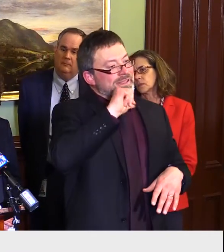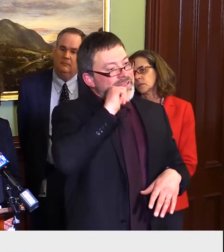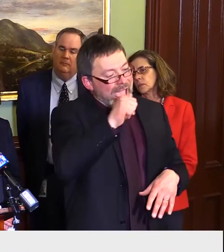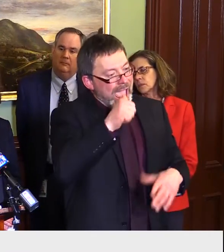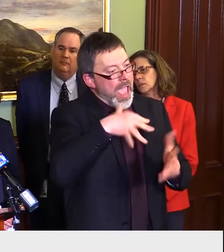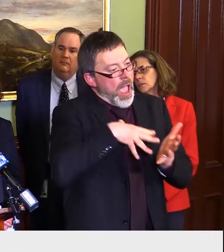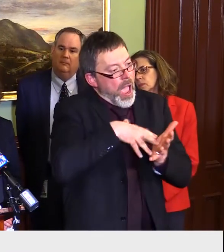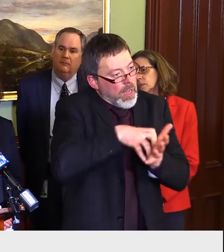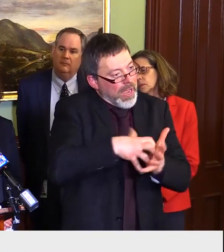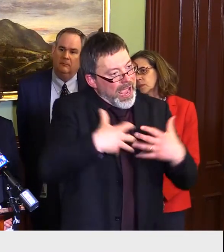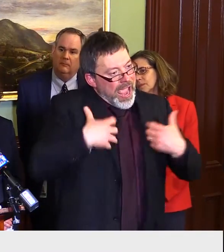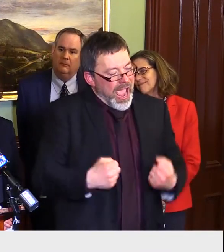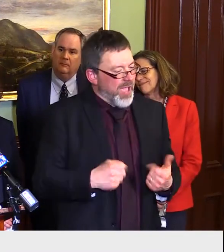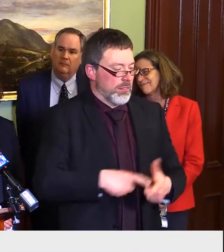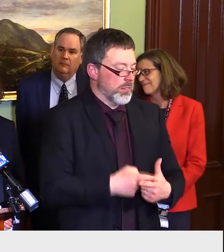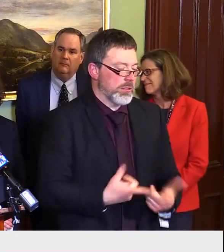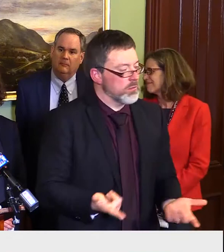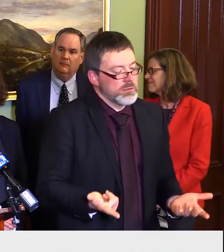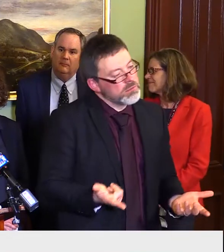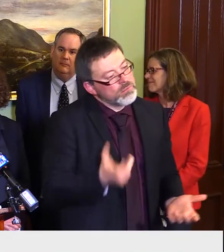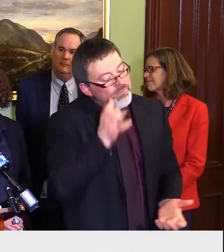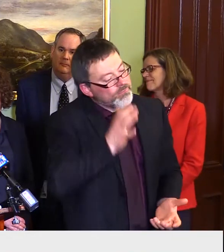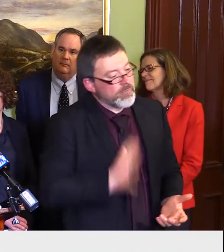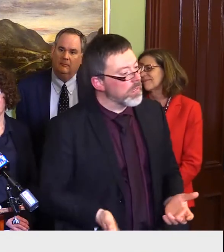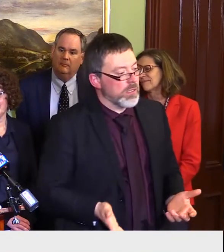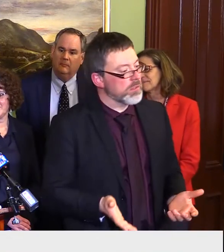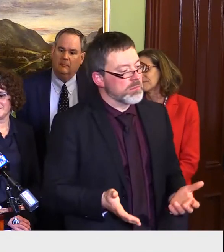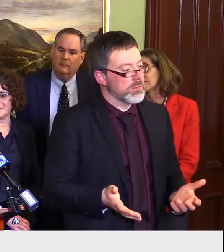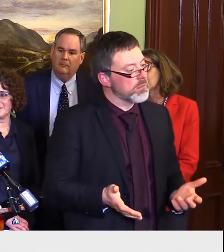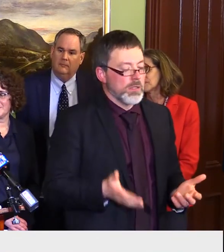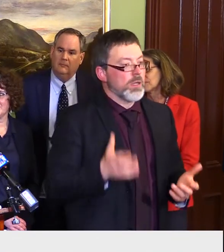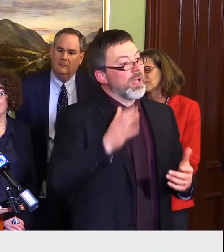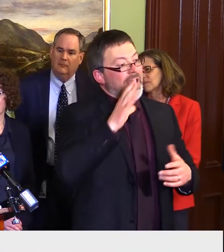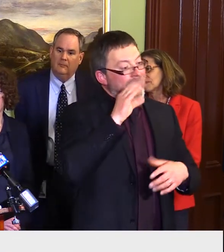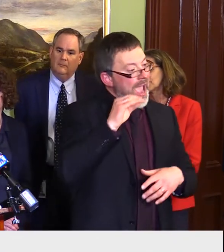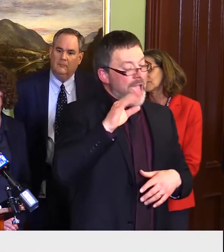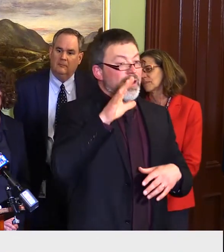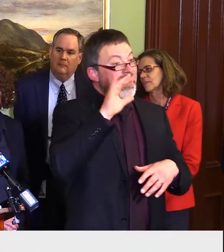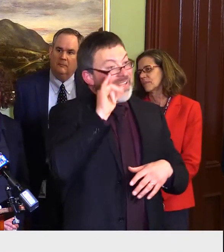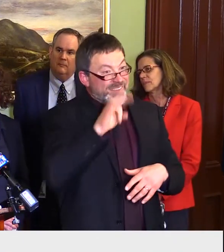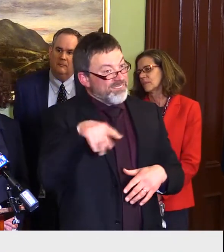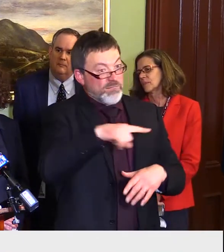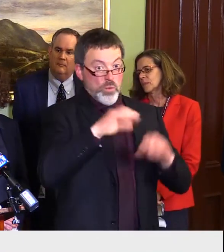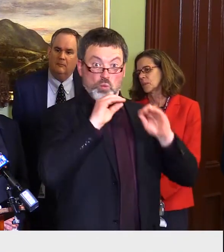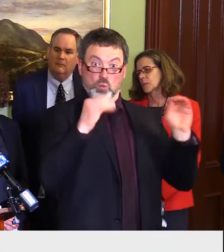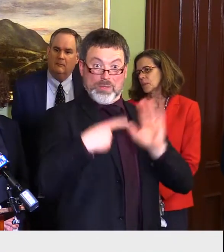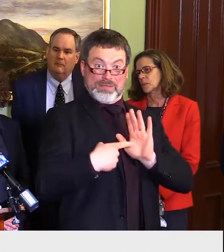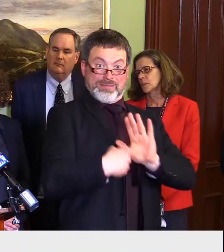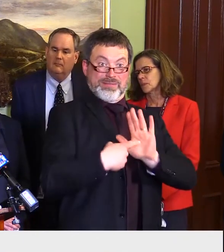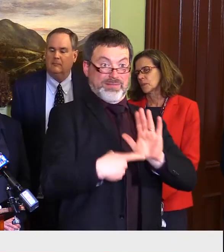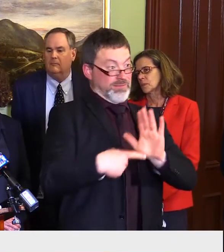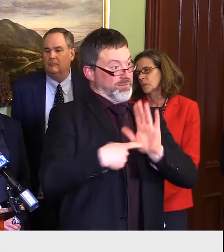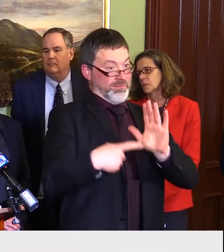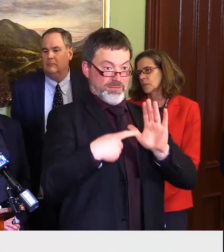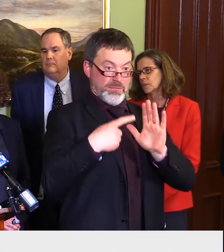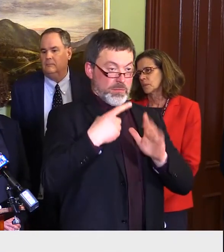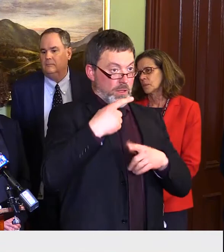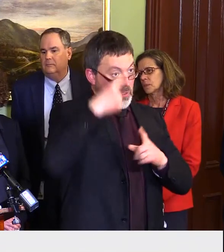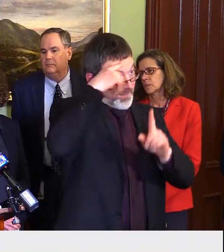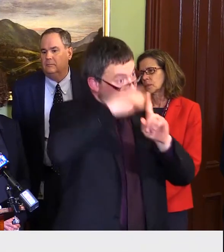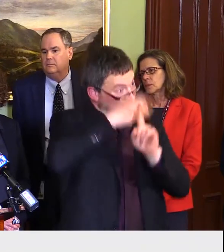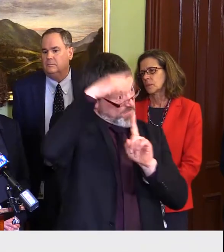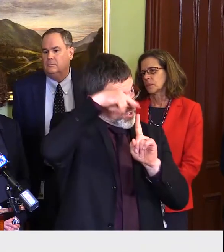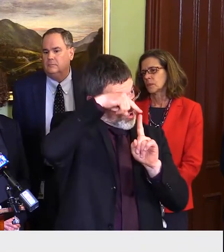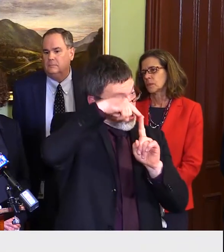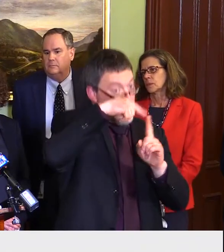Regardless of their specialness, isn't that a concern? Again, I'm not sure that I have heard of anyone that had experienced